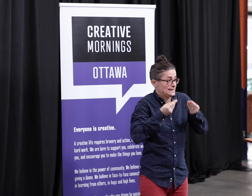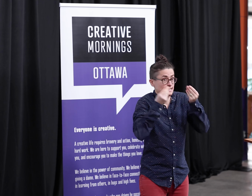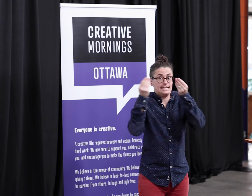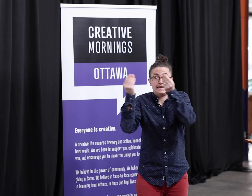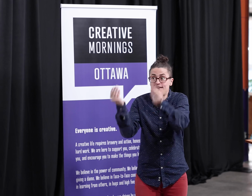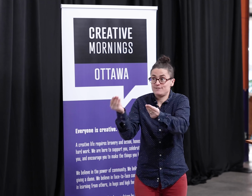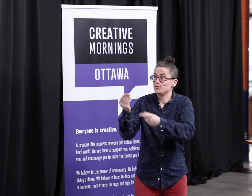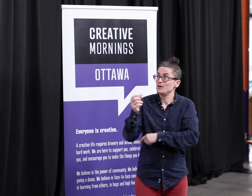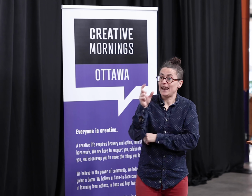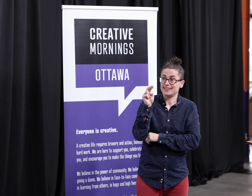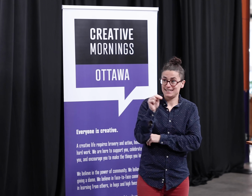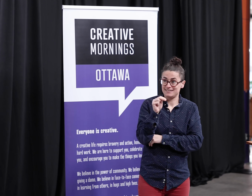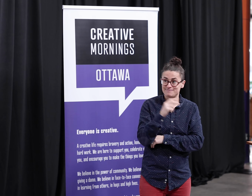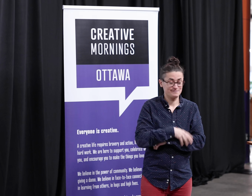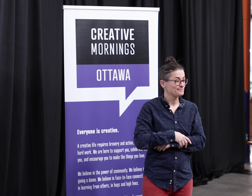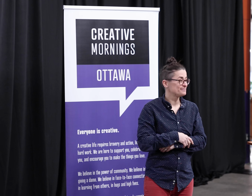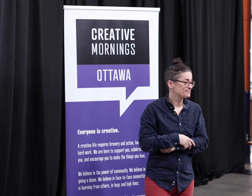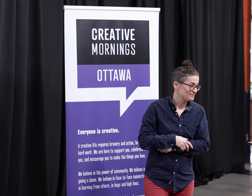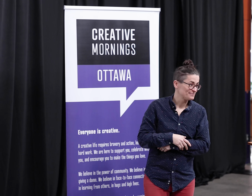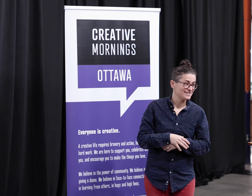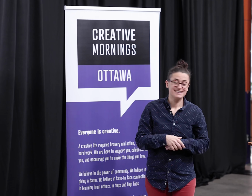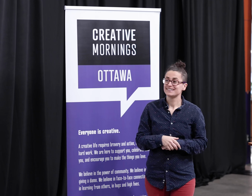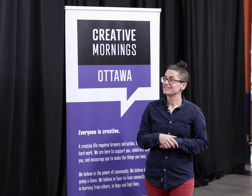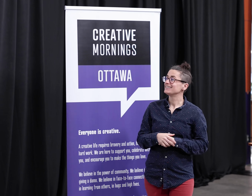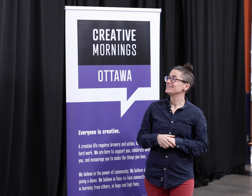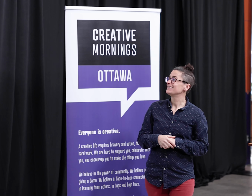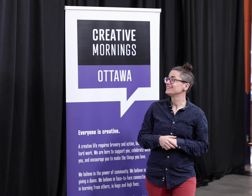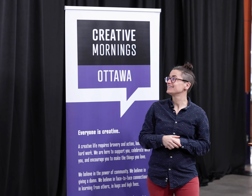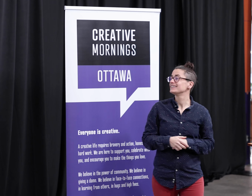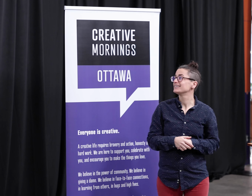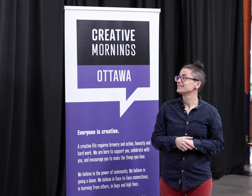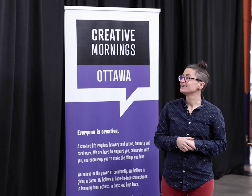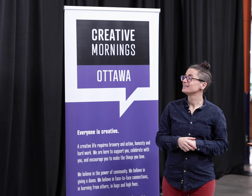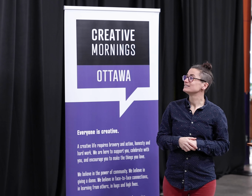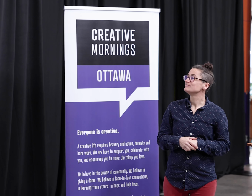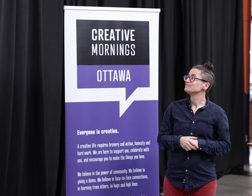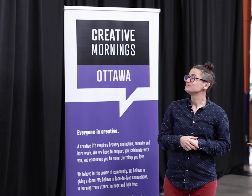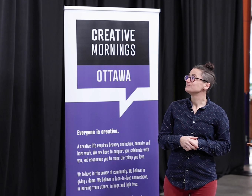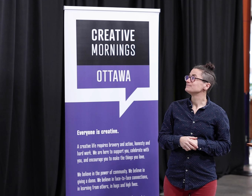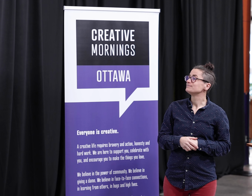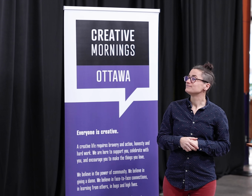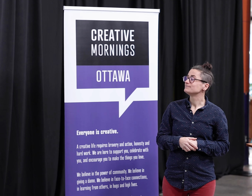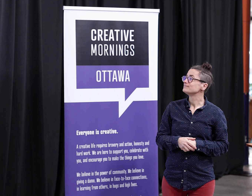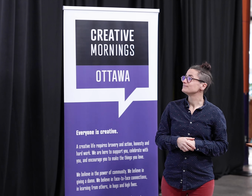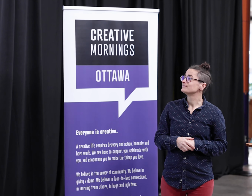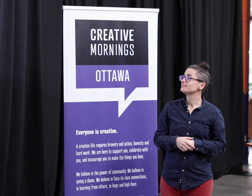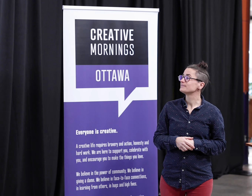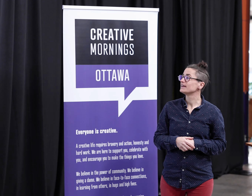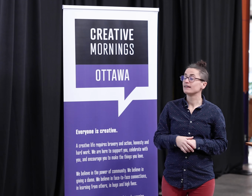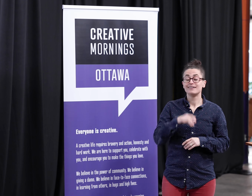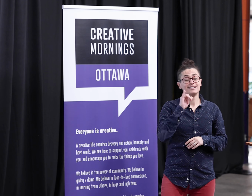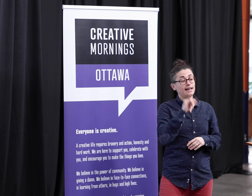this piece. Given to me via all these different senses. And so what I did, I took